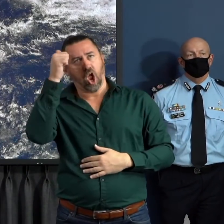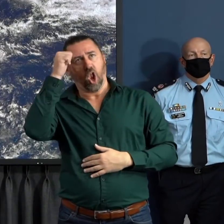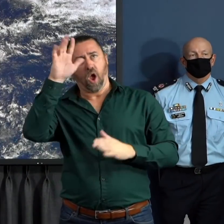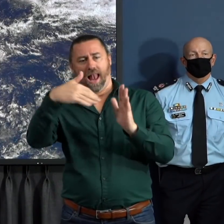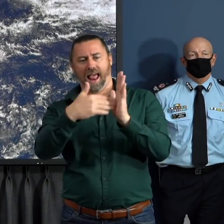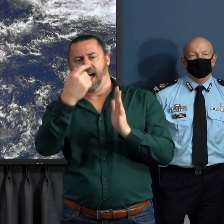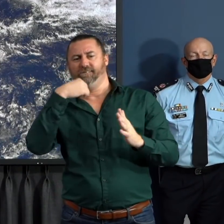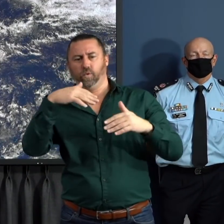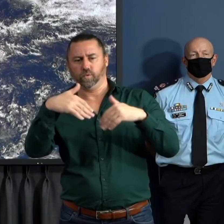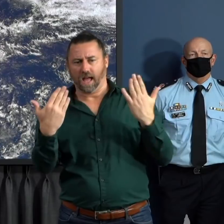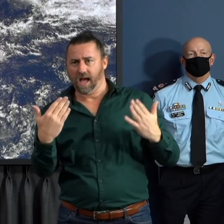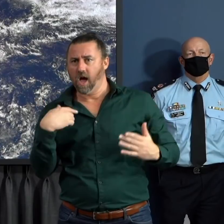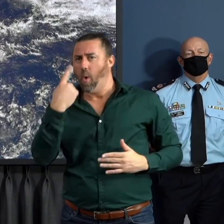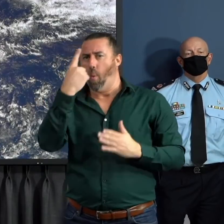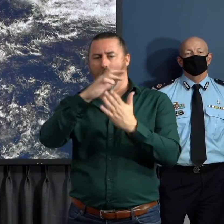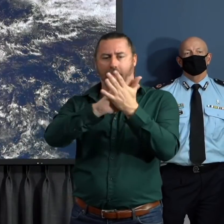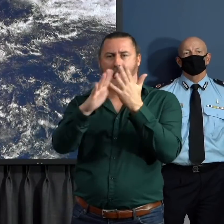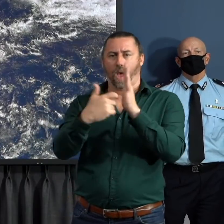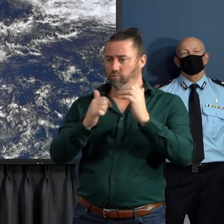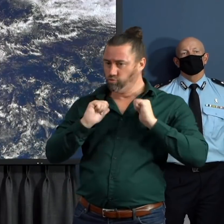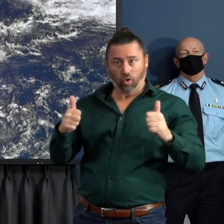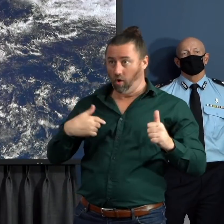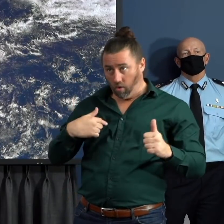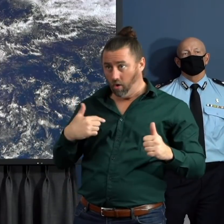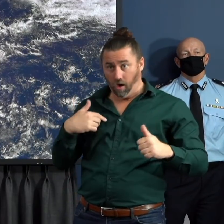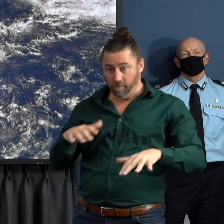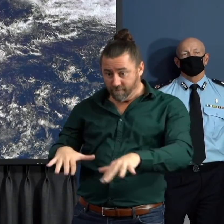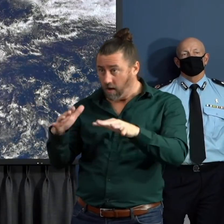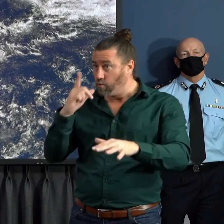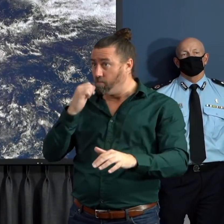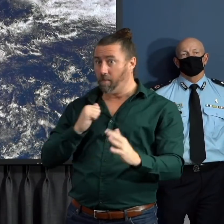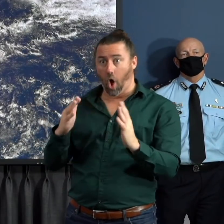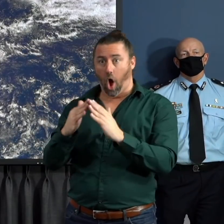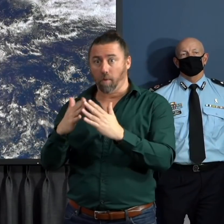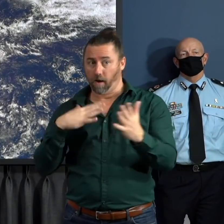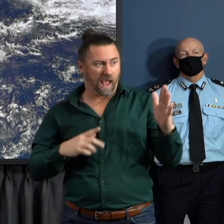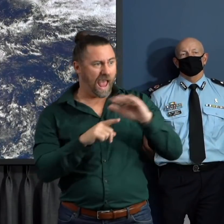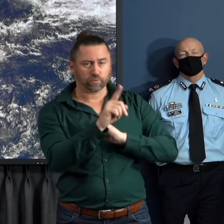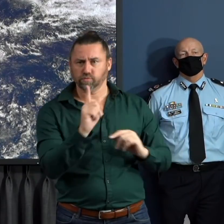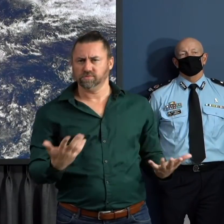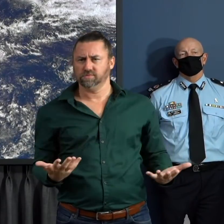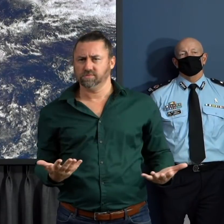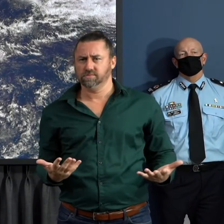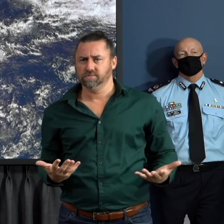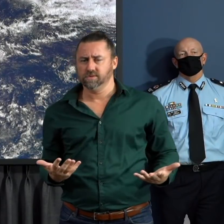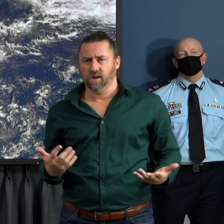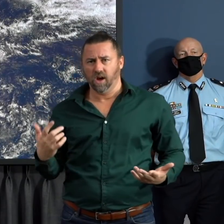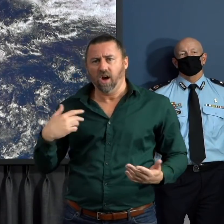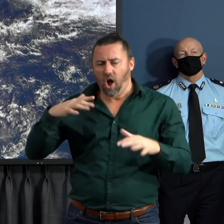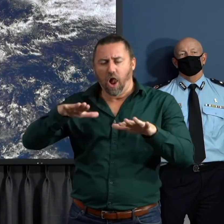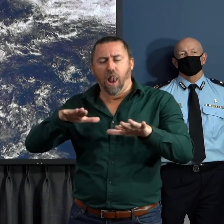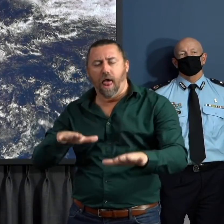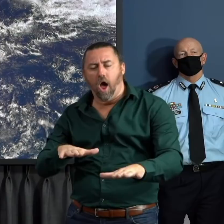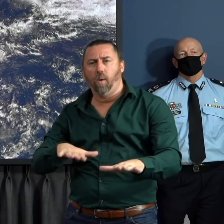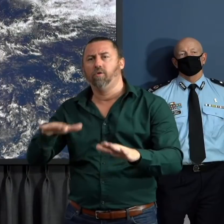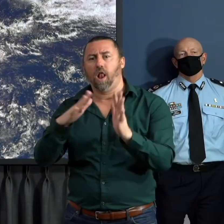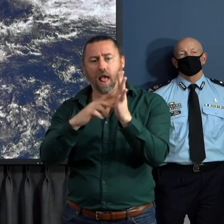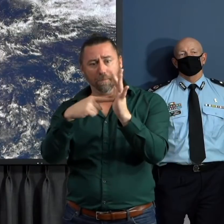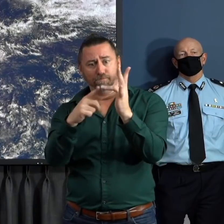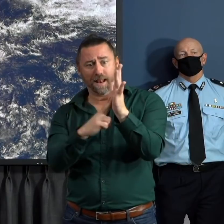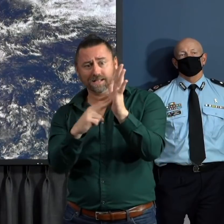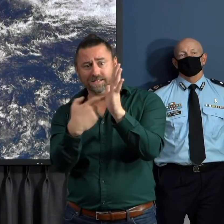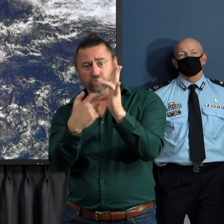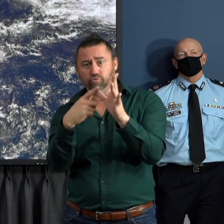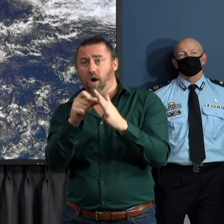days, an hour is not enough time for these people. We need a... So, in a low-lying area, and Milton Road, to see